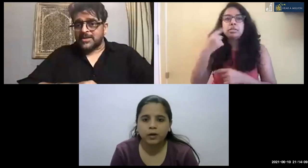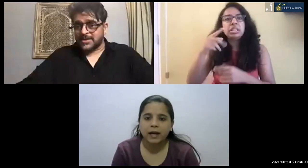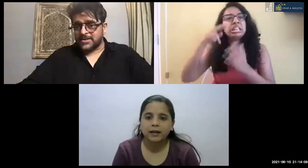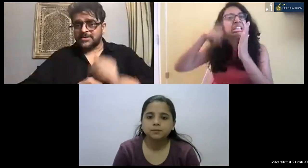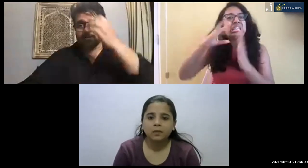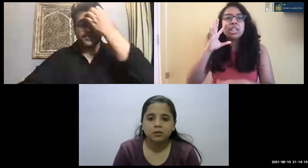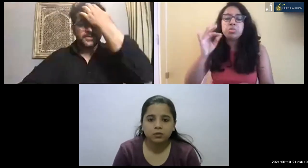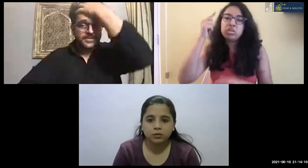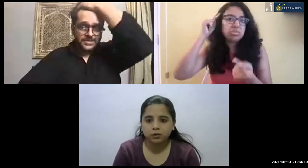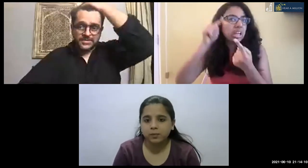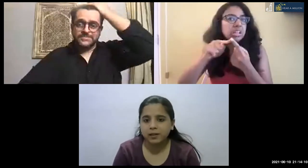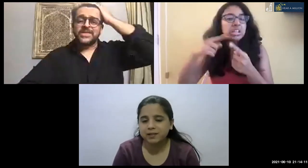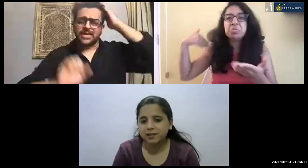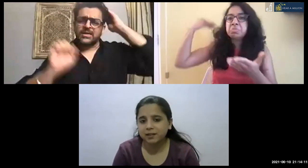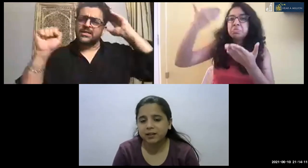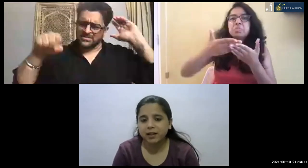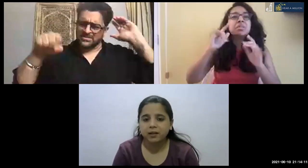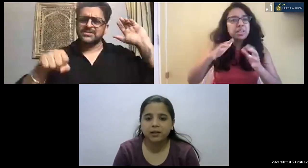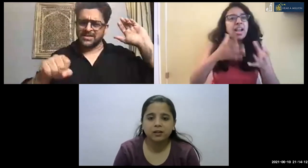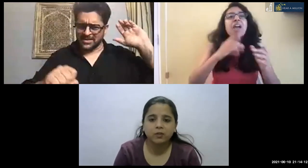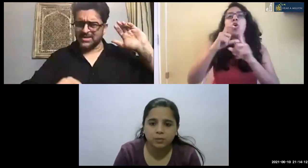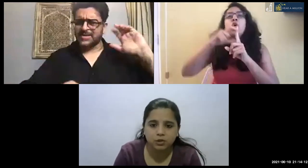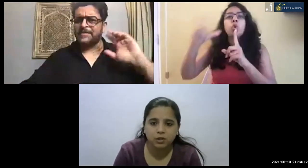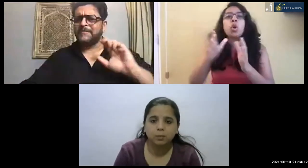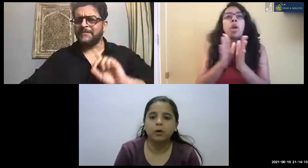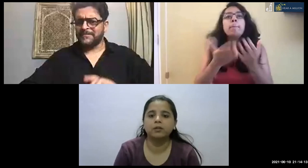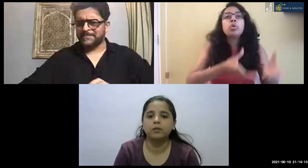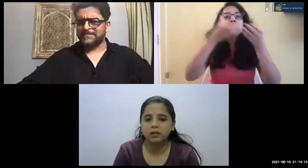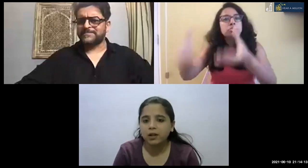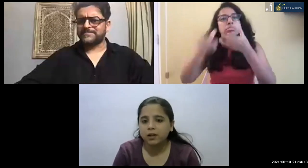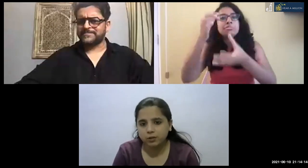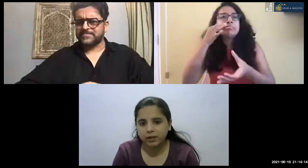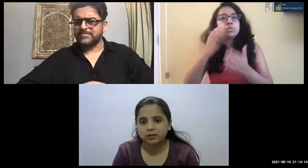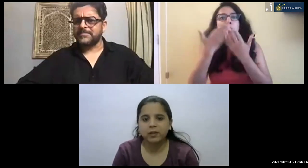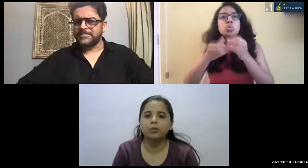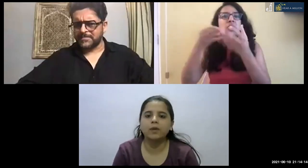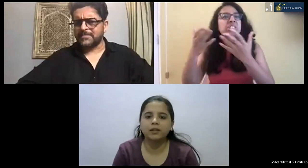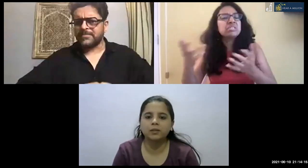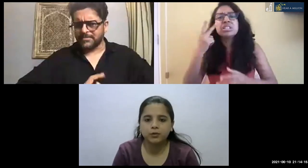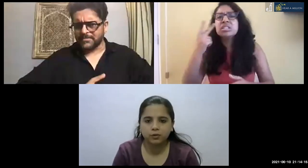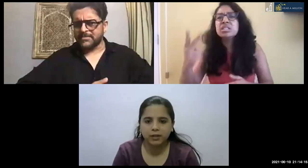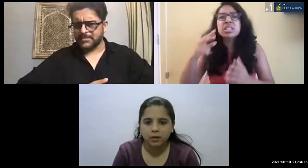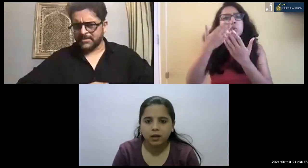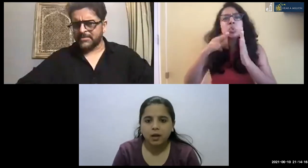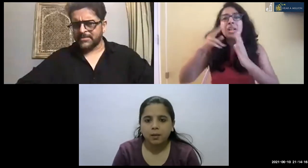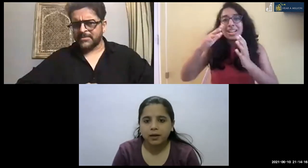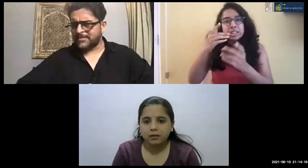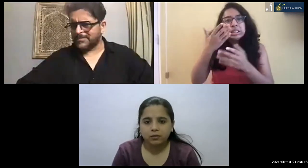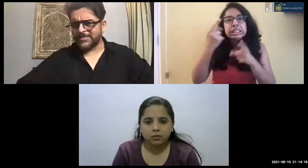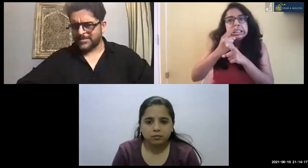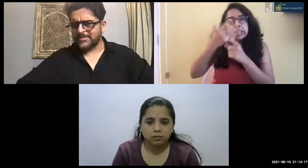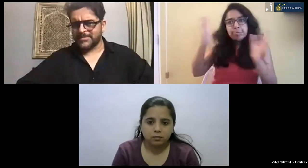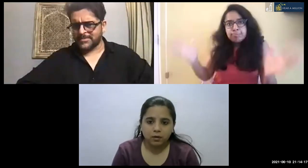if I could add. So Dr. Melissa said that, yeah, reading is very much important for the students. We can provide the books to them,